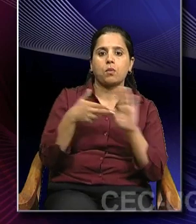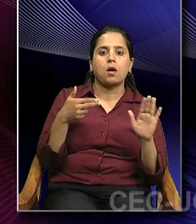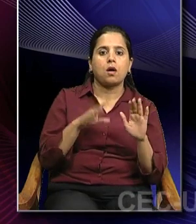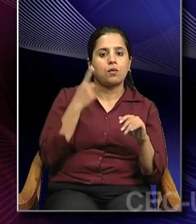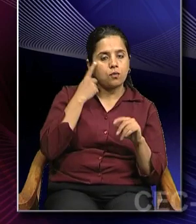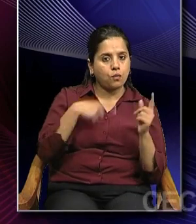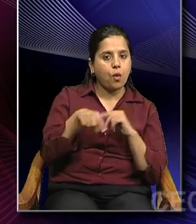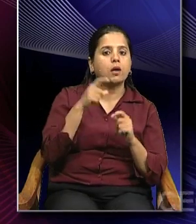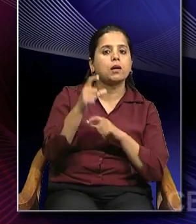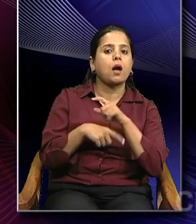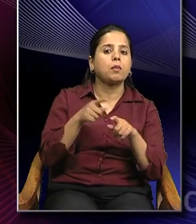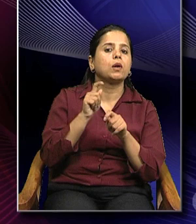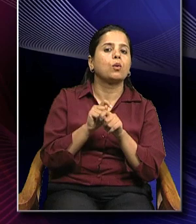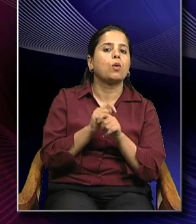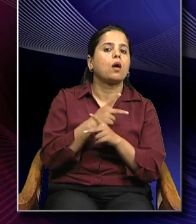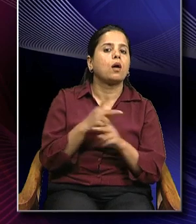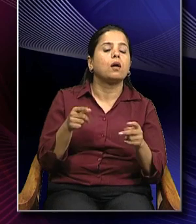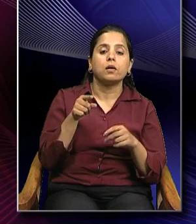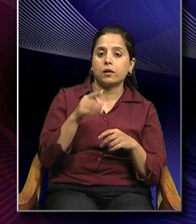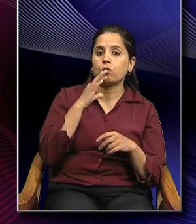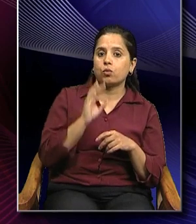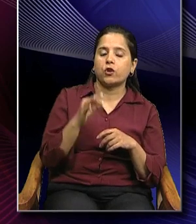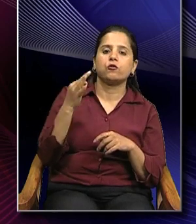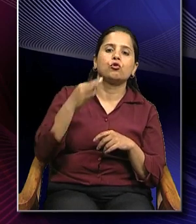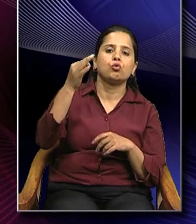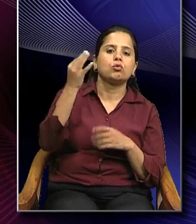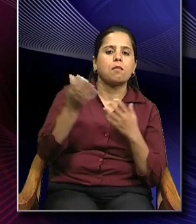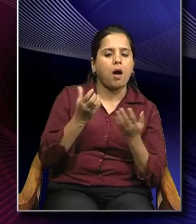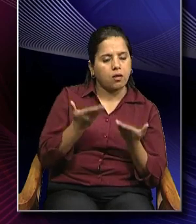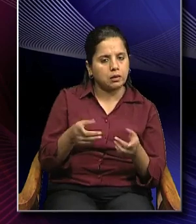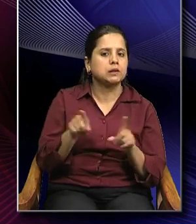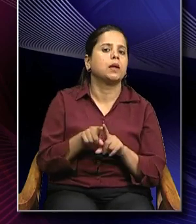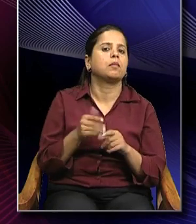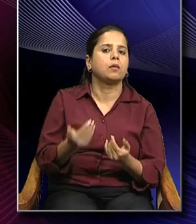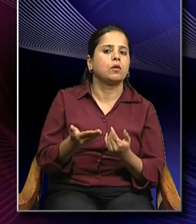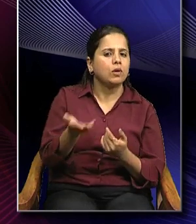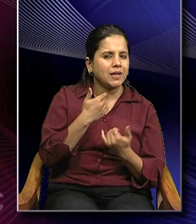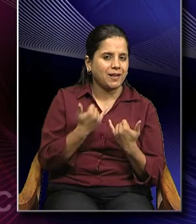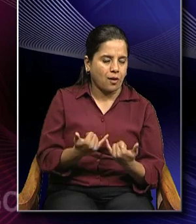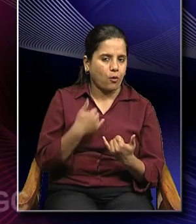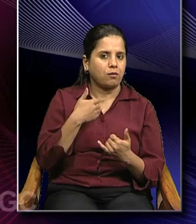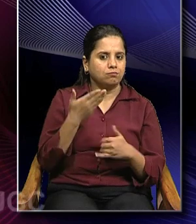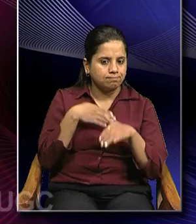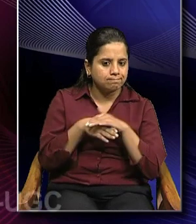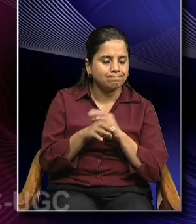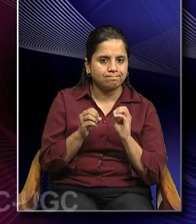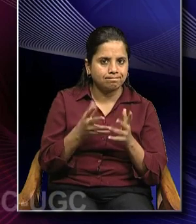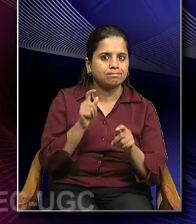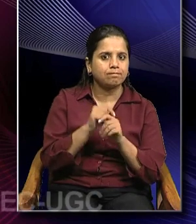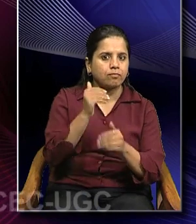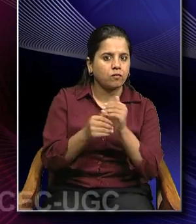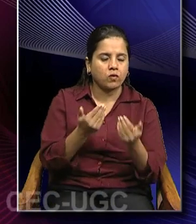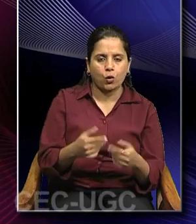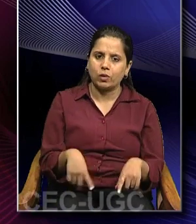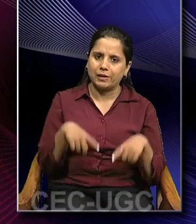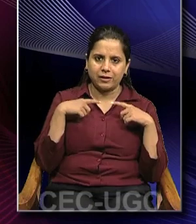which the company is working. So, that is actually the future of marketing, in which we have now entered, and you can say now we are living